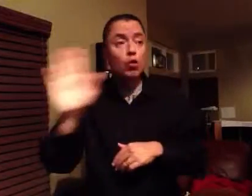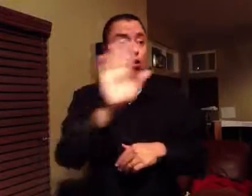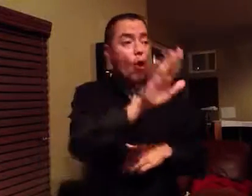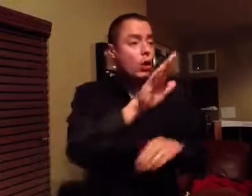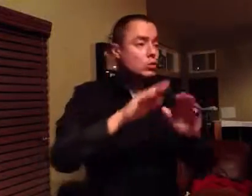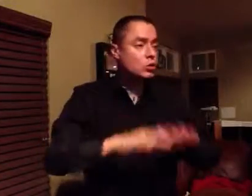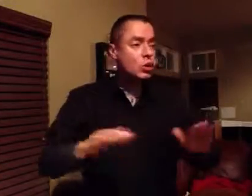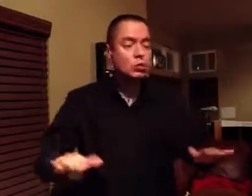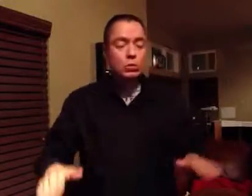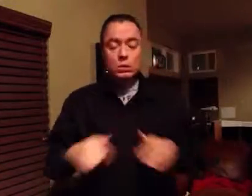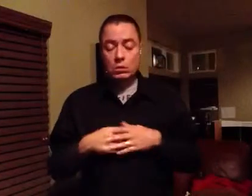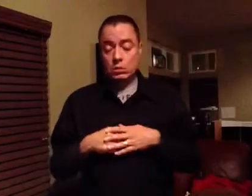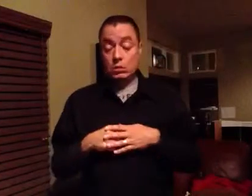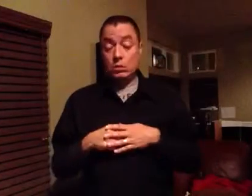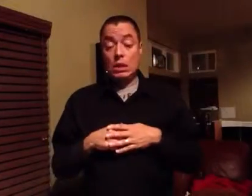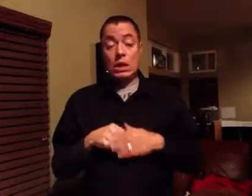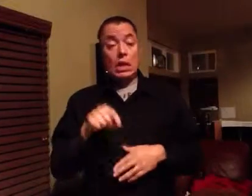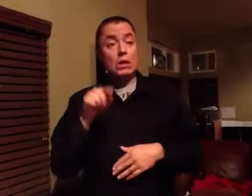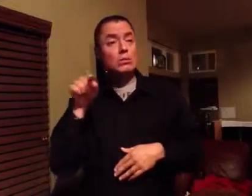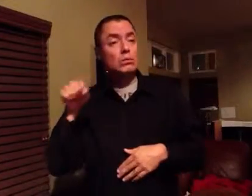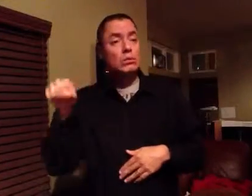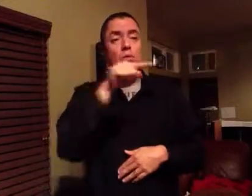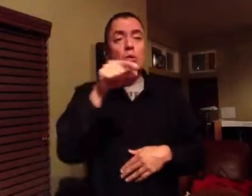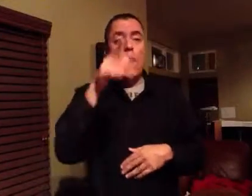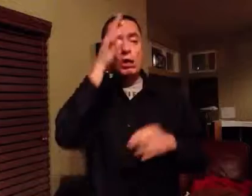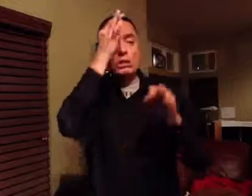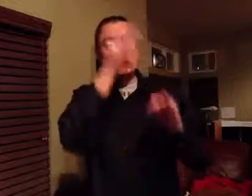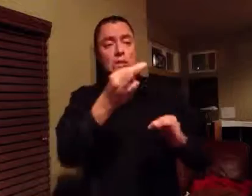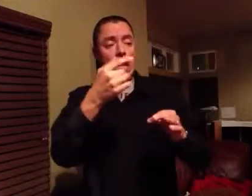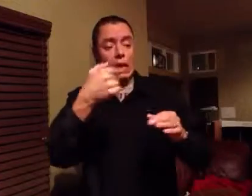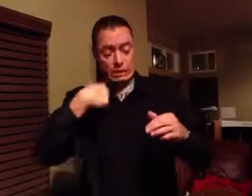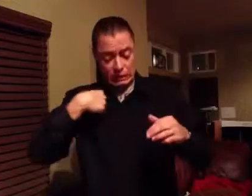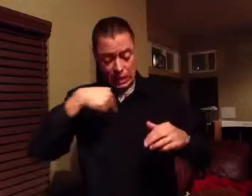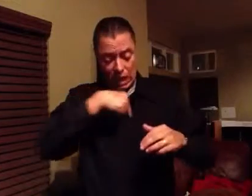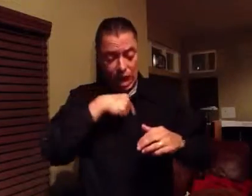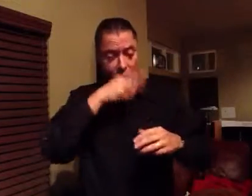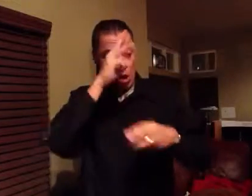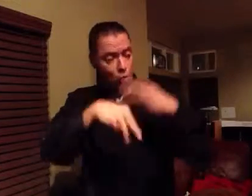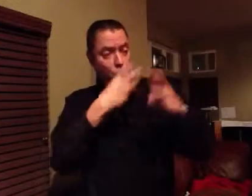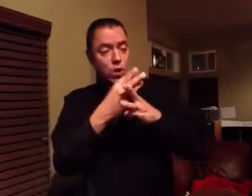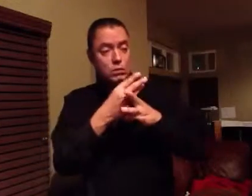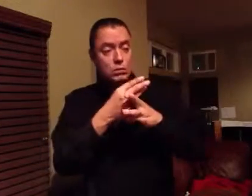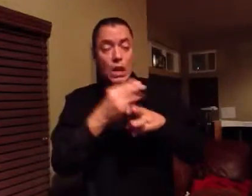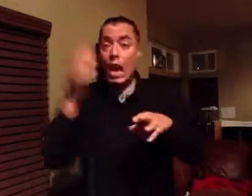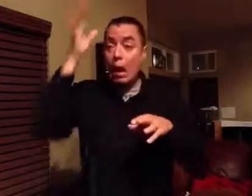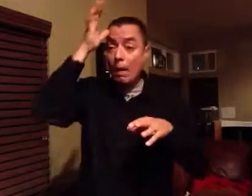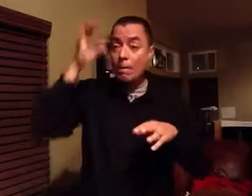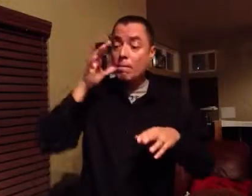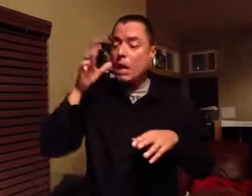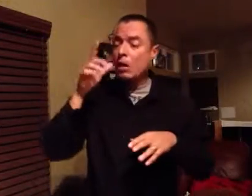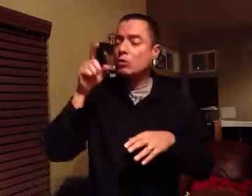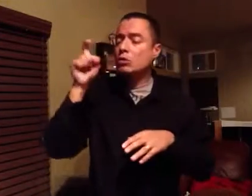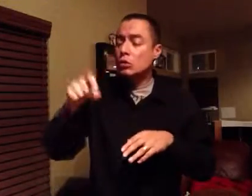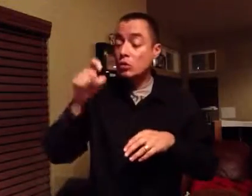You are deciding what kind of world we are growing up in. Parents should be able to comfort their children by saying,